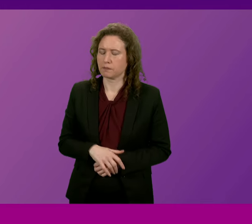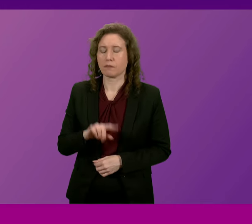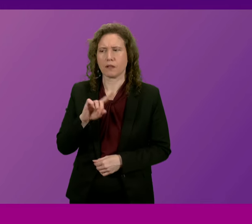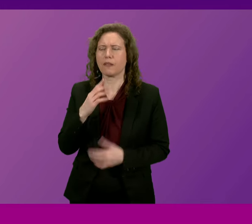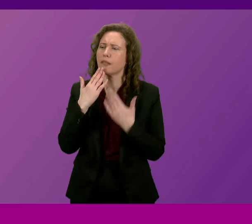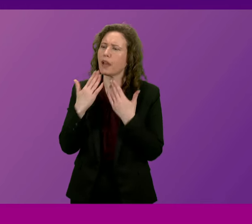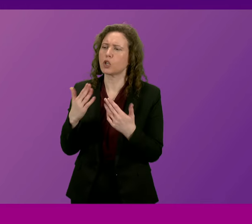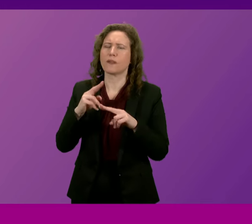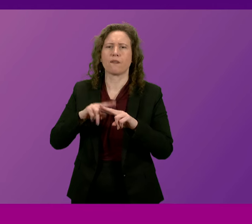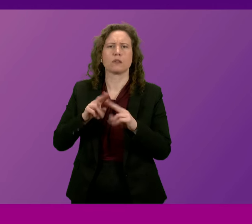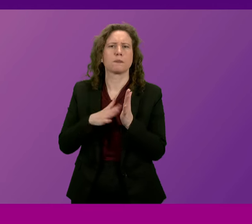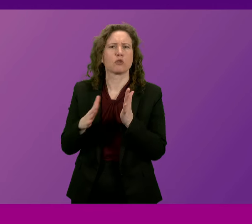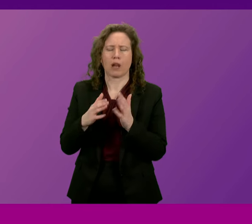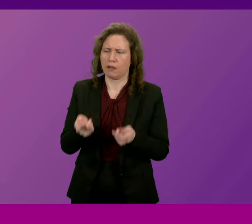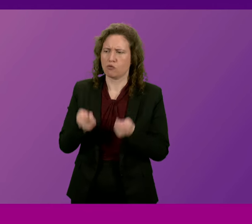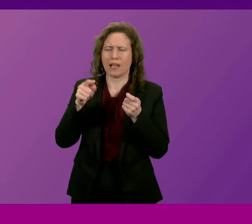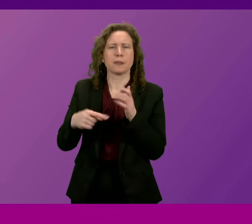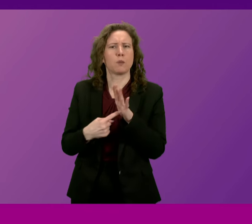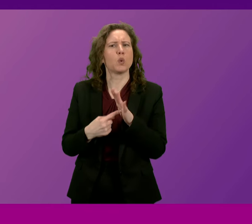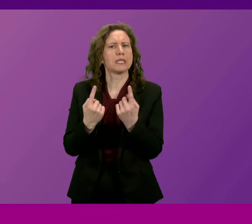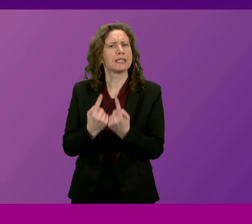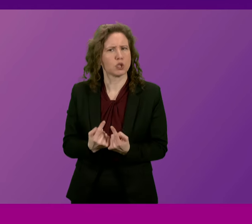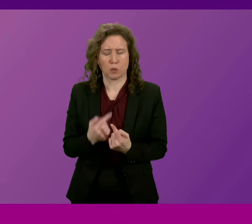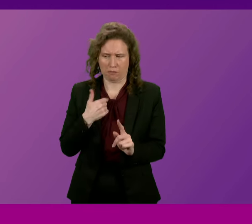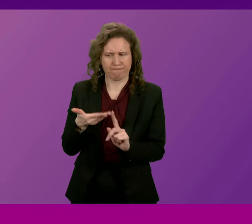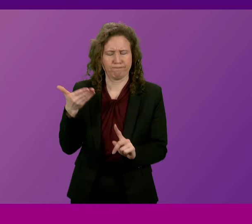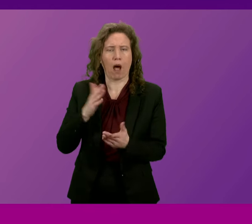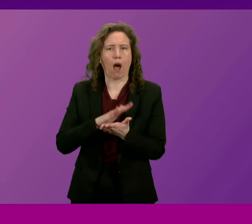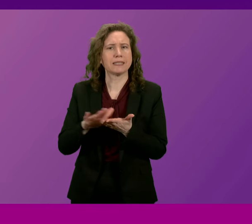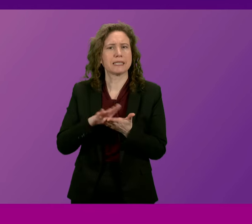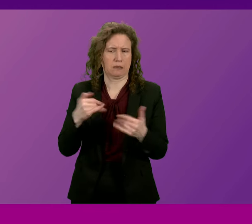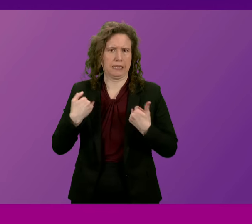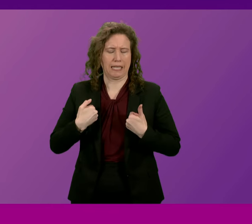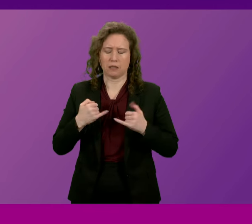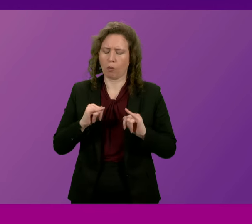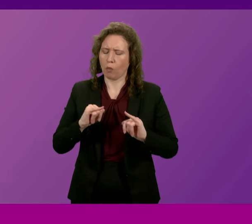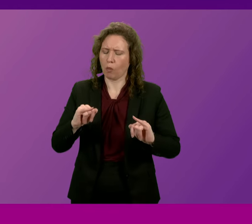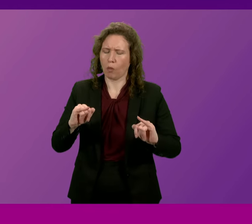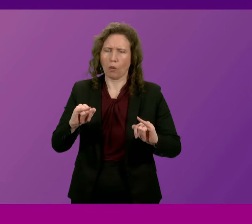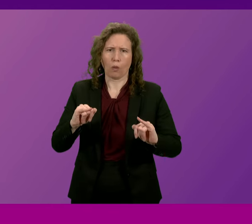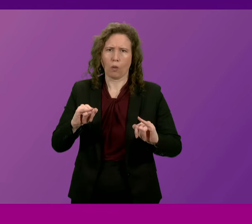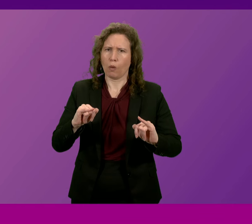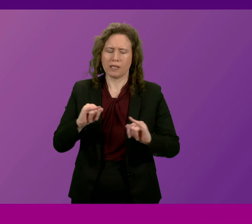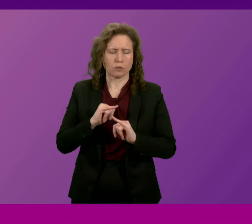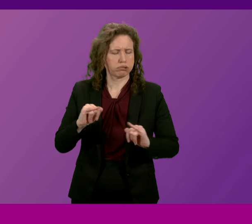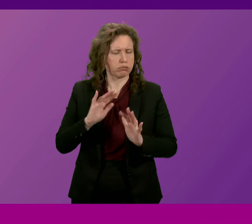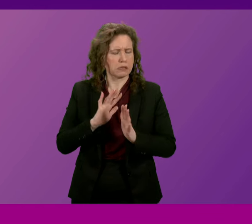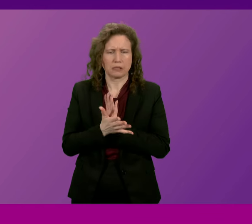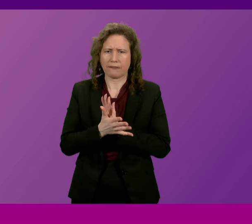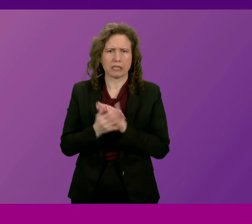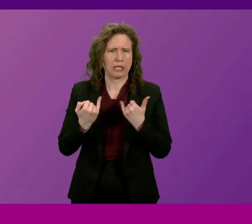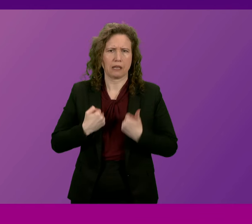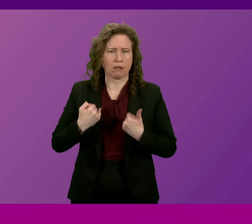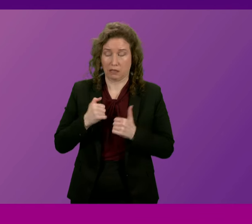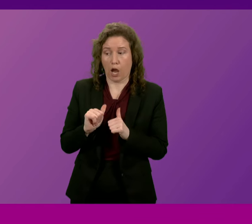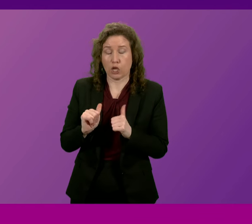thank Fulton McGregor for raising this important issue and recognise that Huntington's disease is a devastating condition and I absolutely